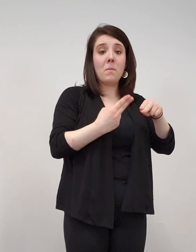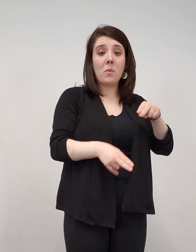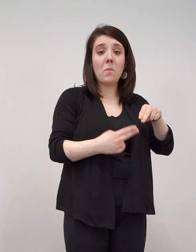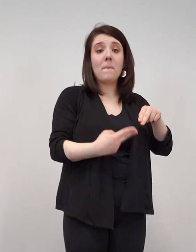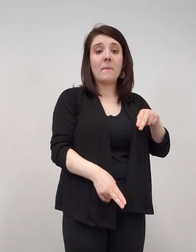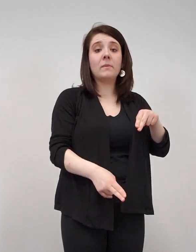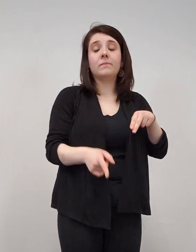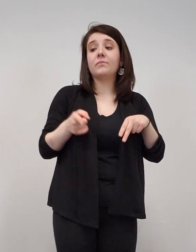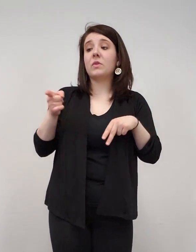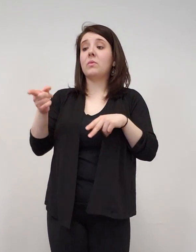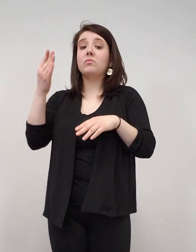candidate,